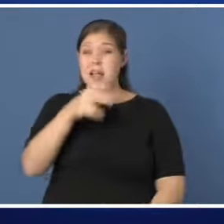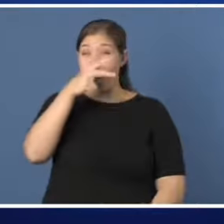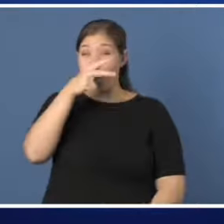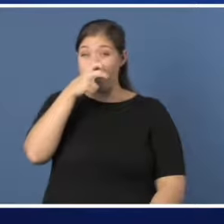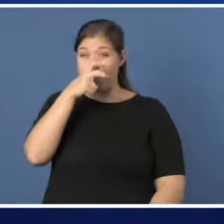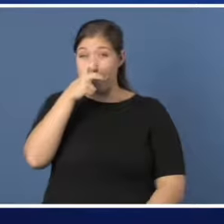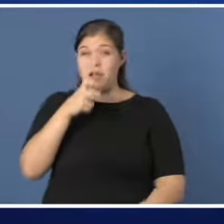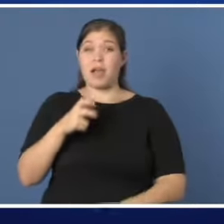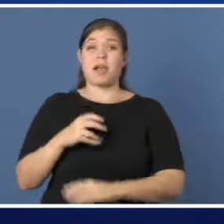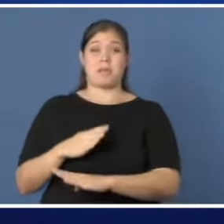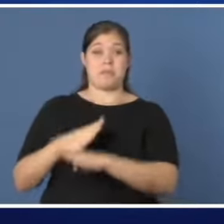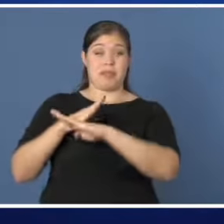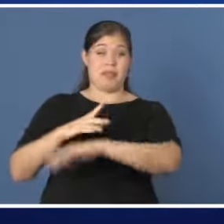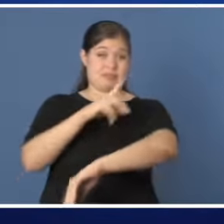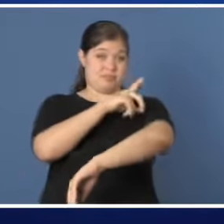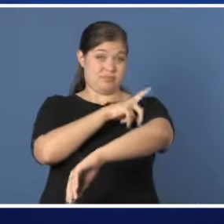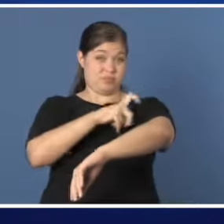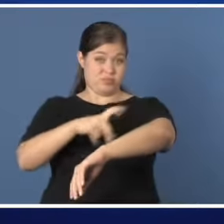insect repellent,